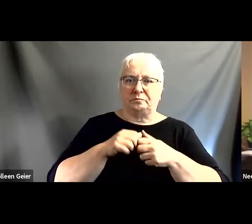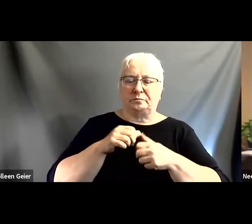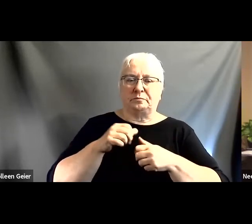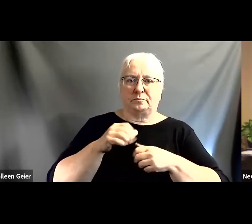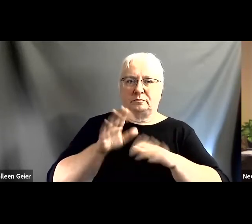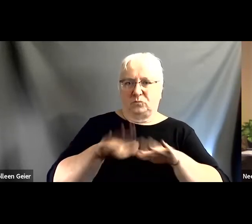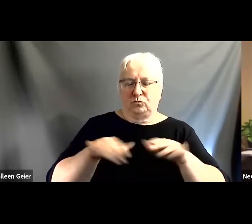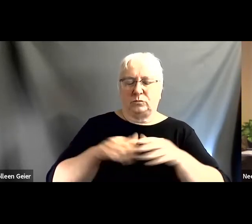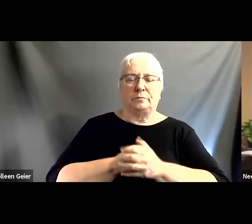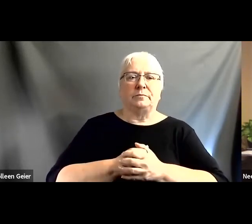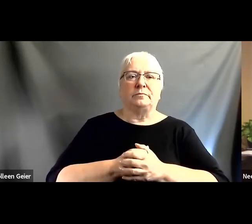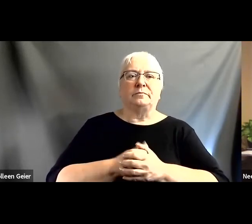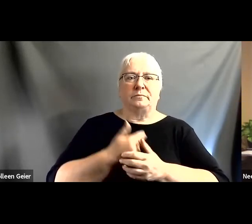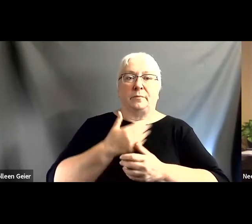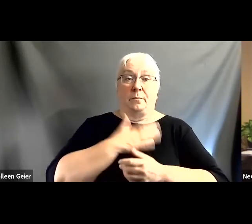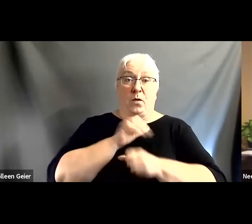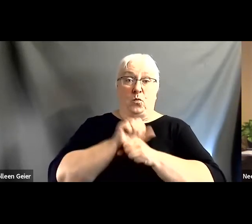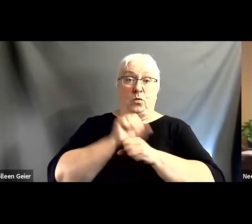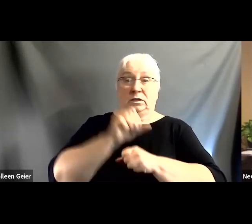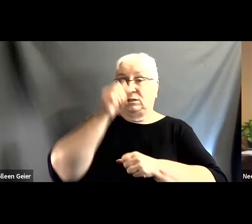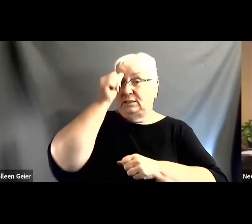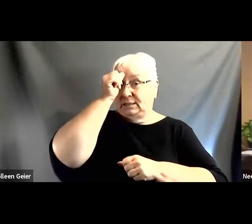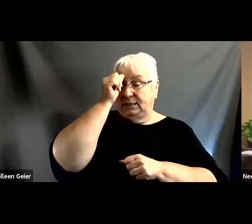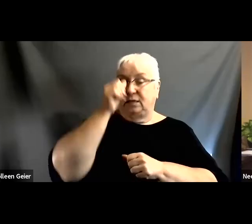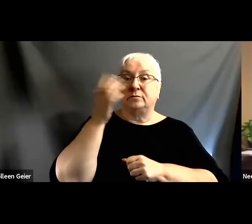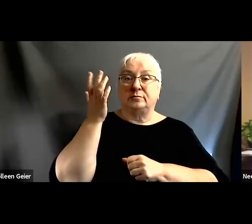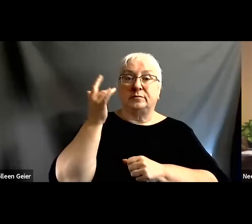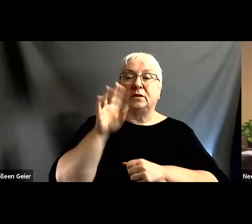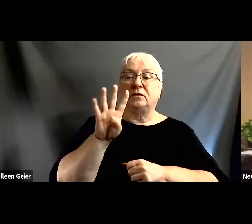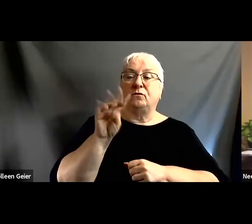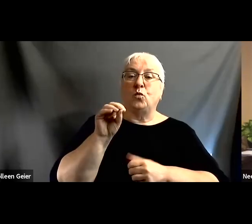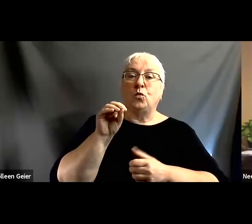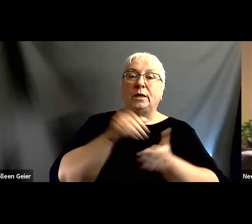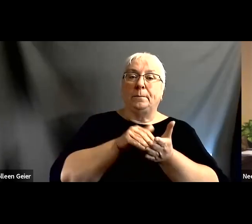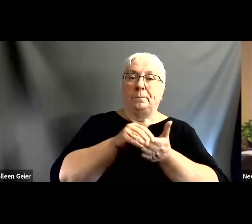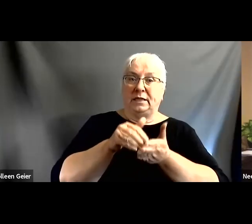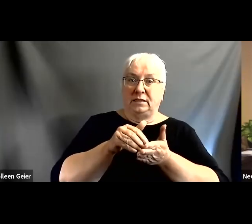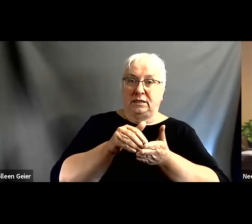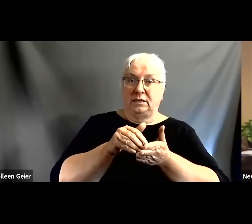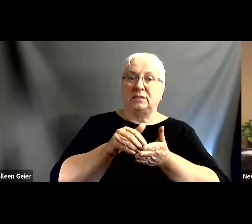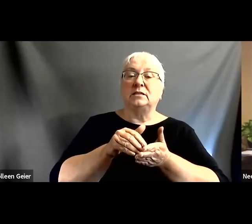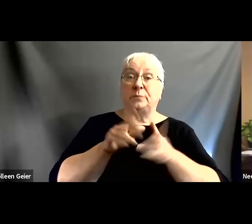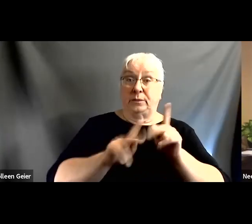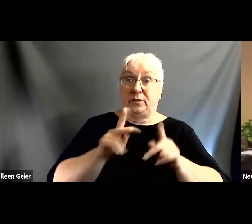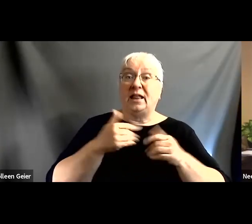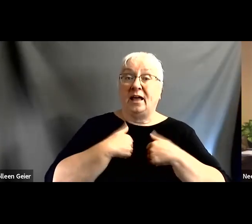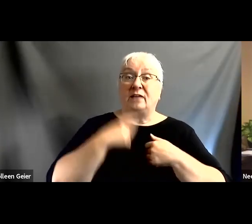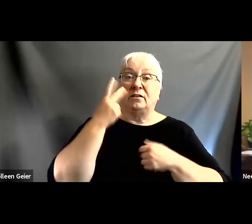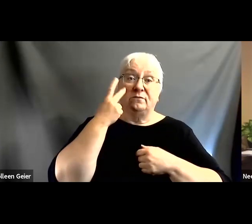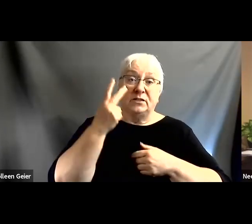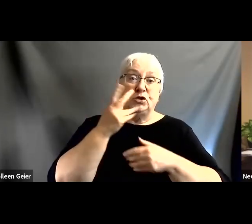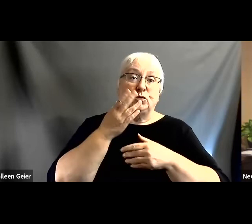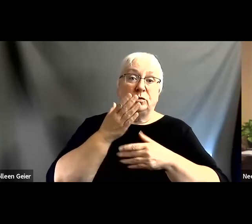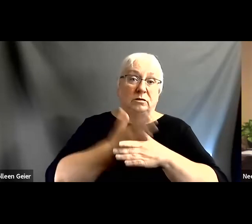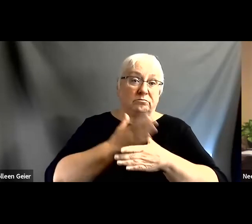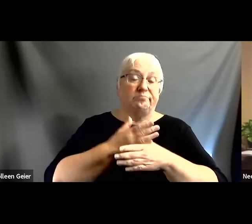I locate my work in India because 40 million in India suffer from visual impaired, and this